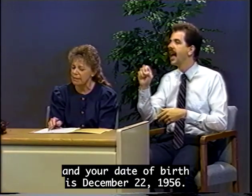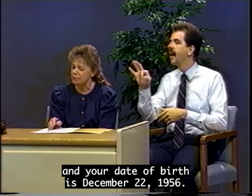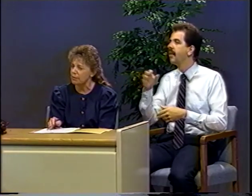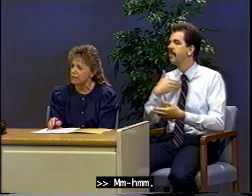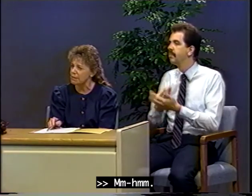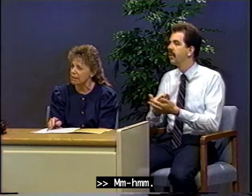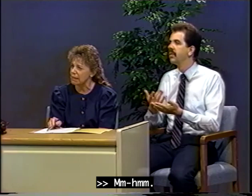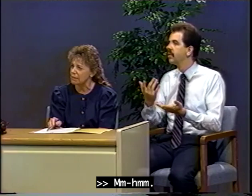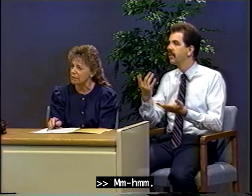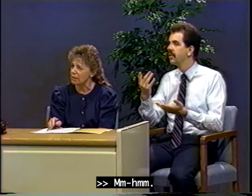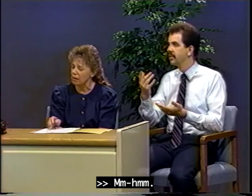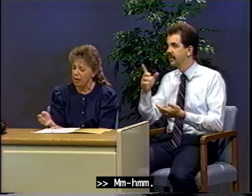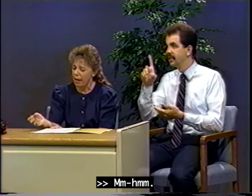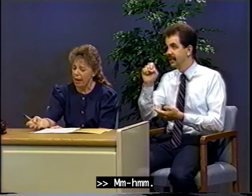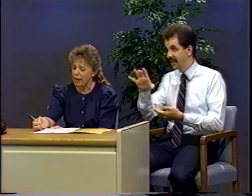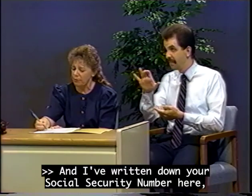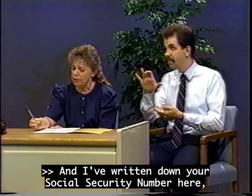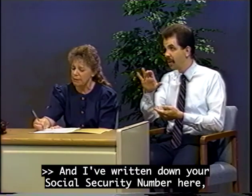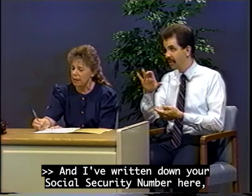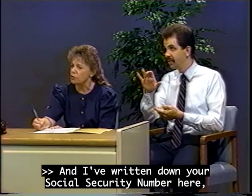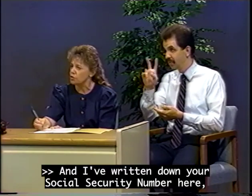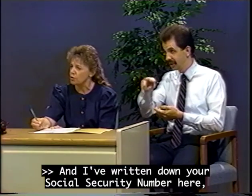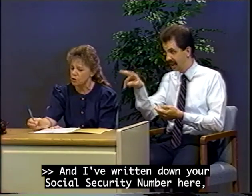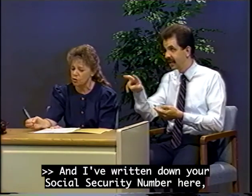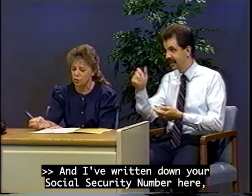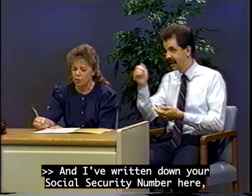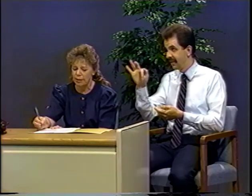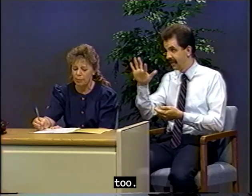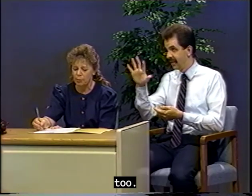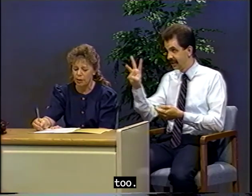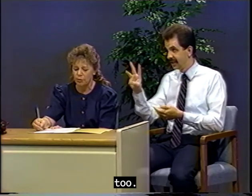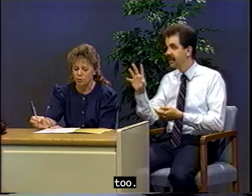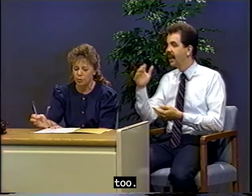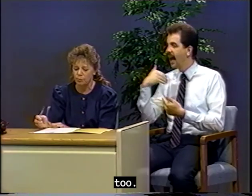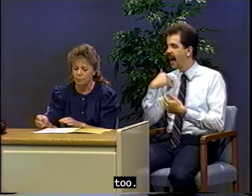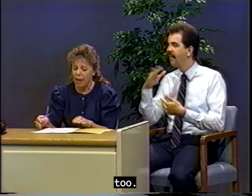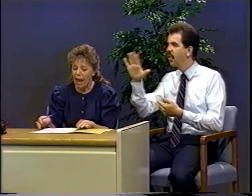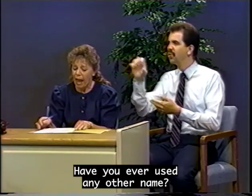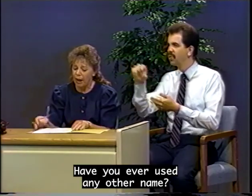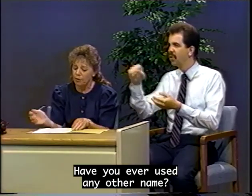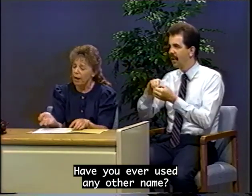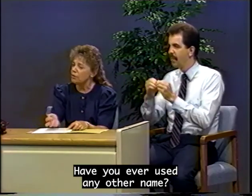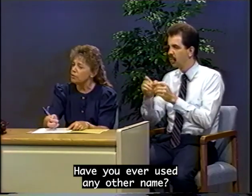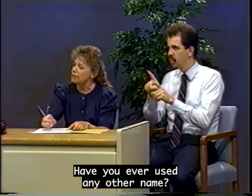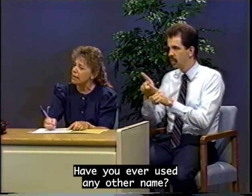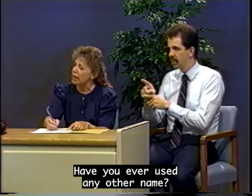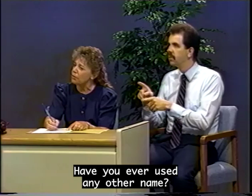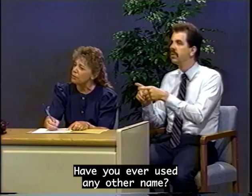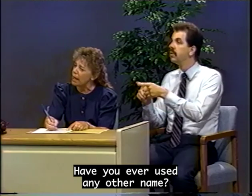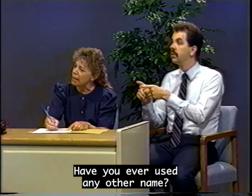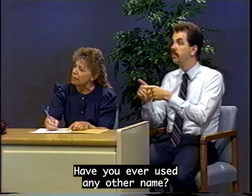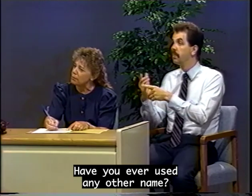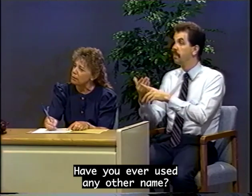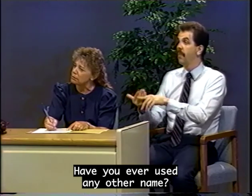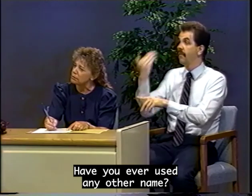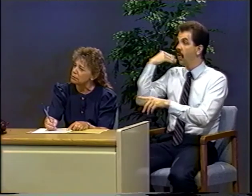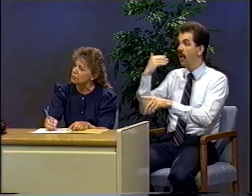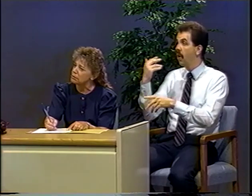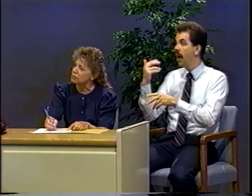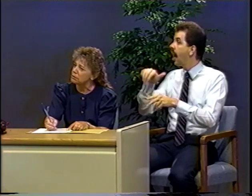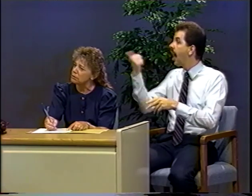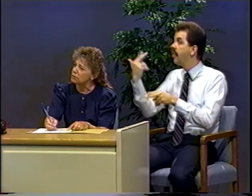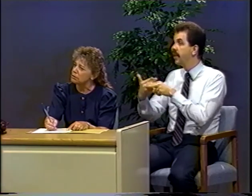22nd, 1956. Mm-hmm. And I've written down your Social Security number here, too. Have you ever used any other name?